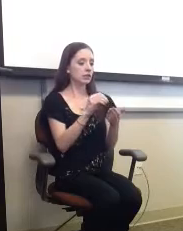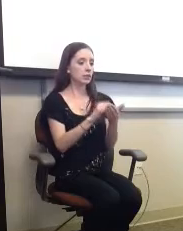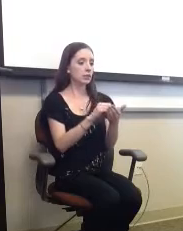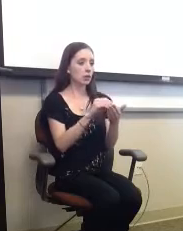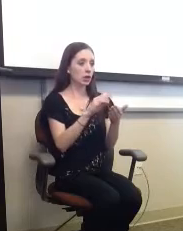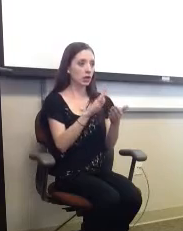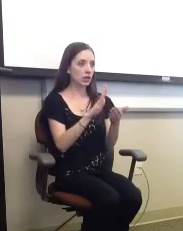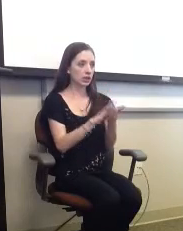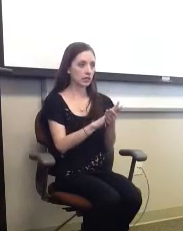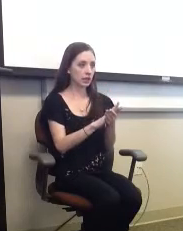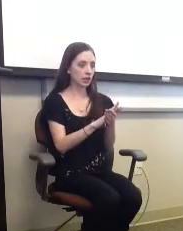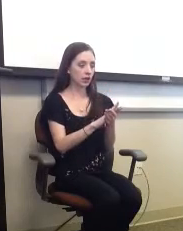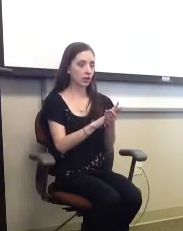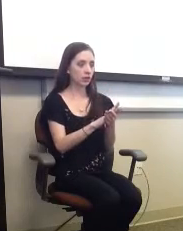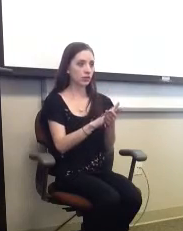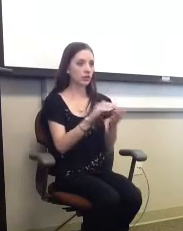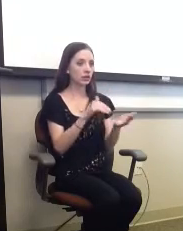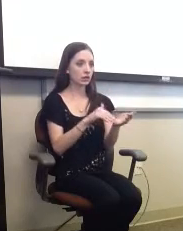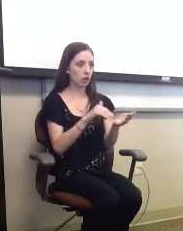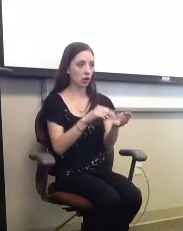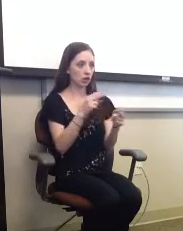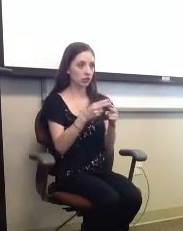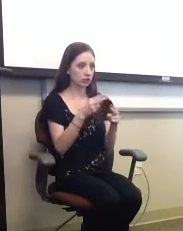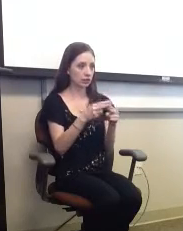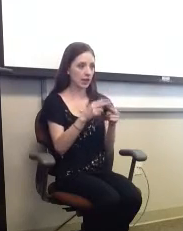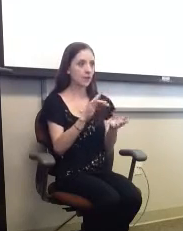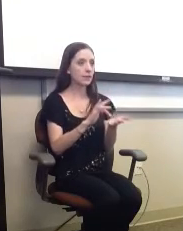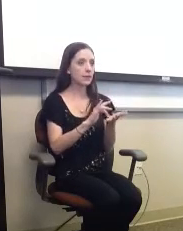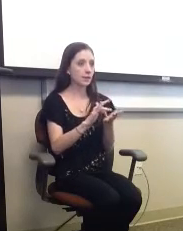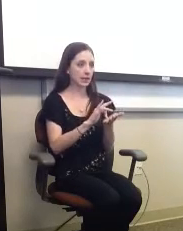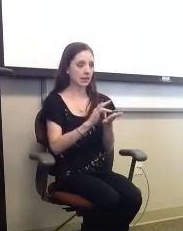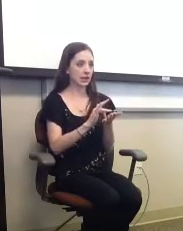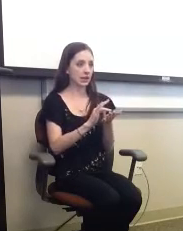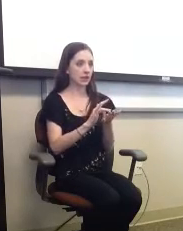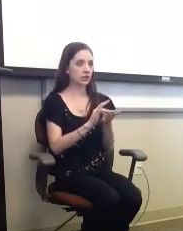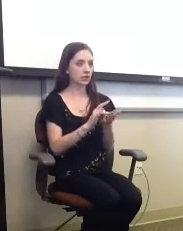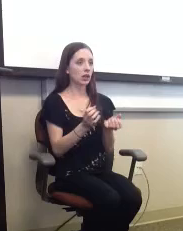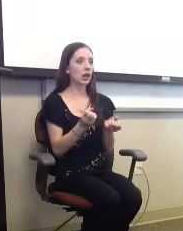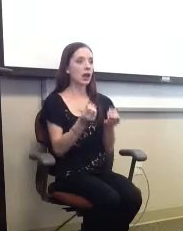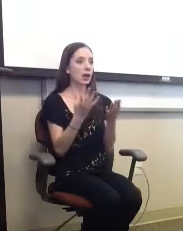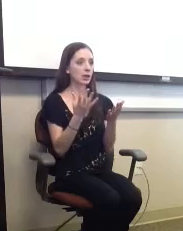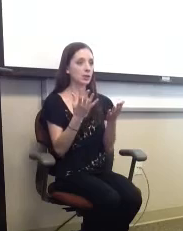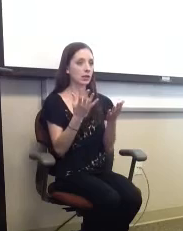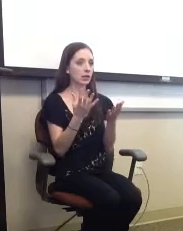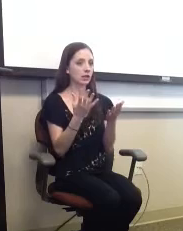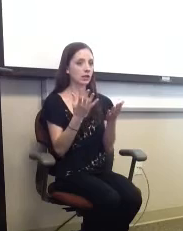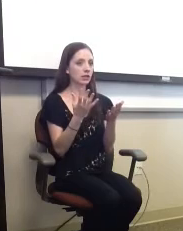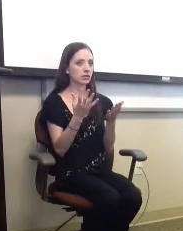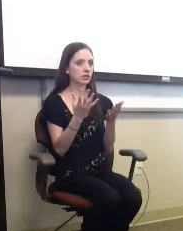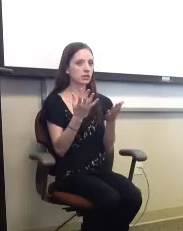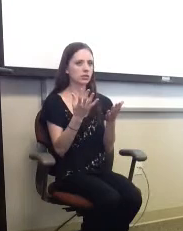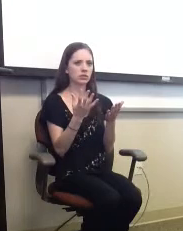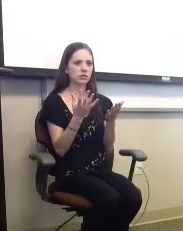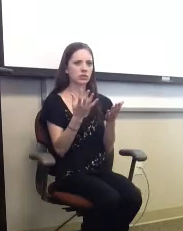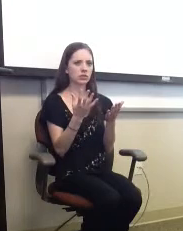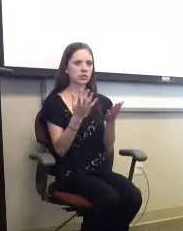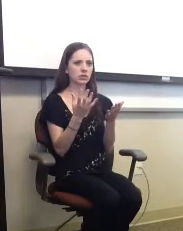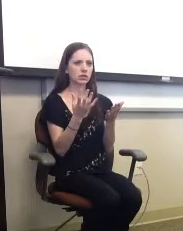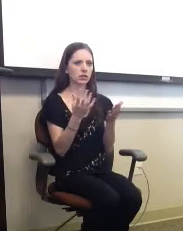got the doctor's name, the medication, the dosage, and the quantity. So, like they have the example